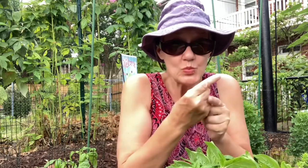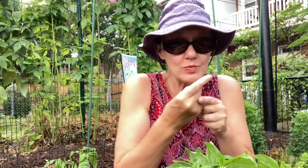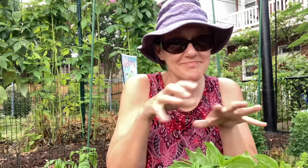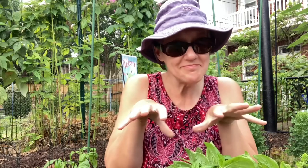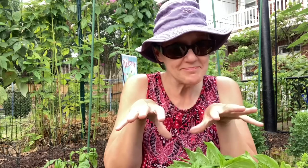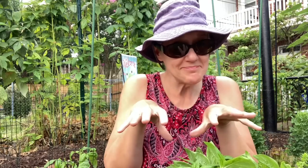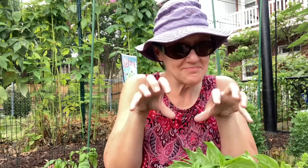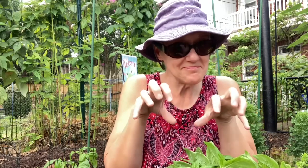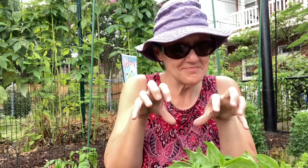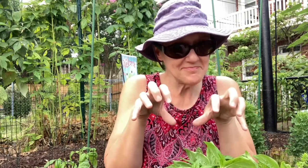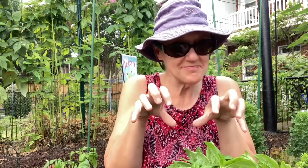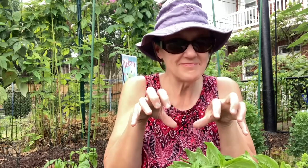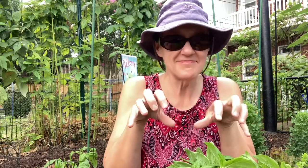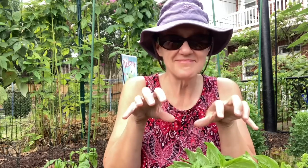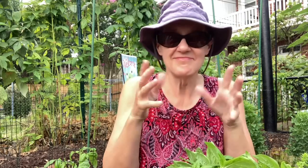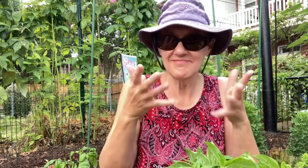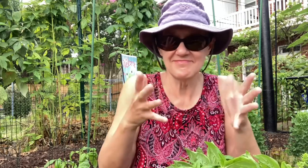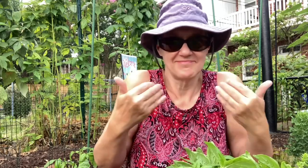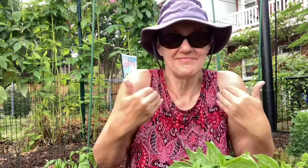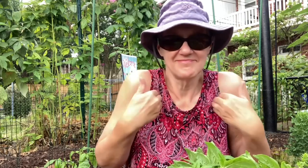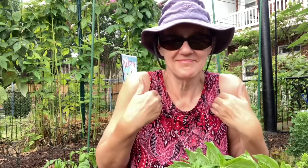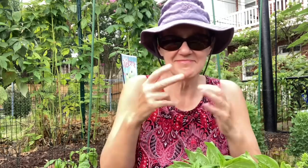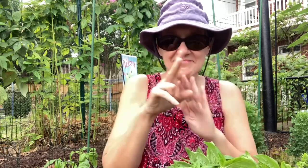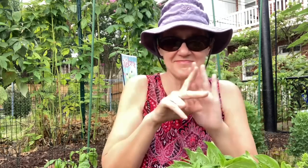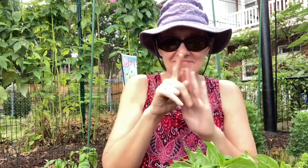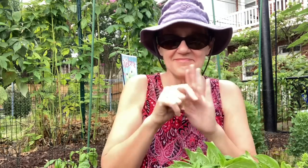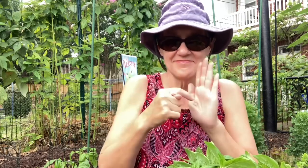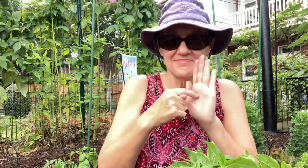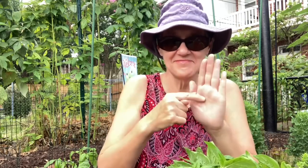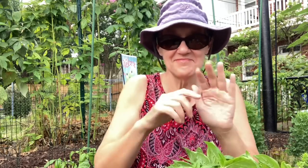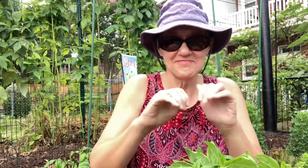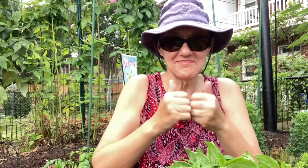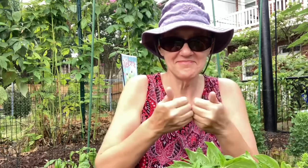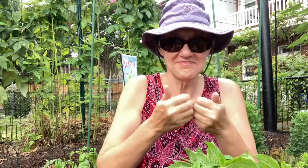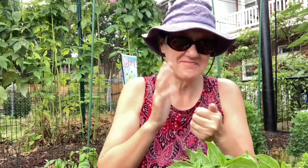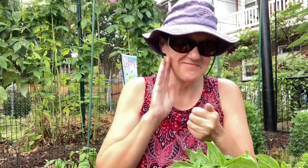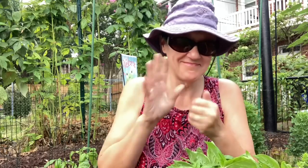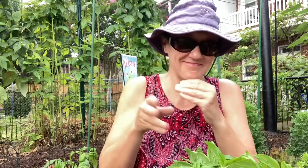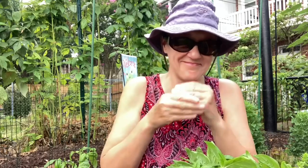and freeze it in cubes. I already have a video of that, so I'm going to insert it here.